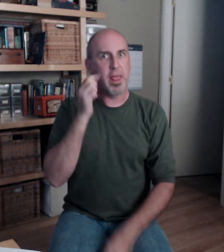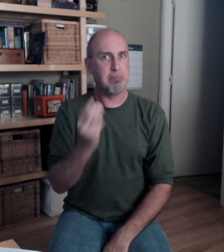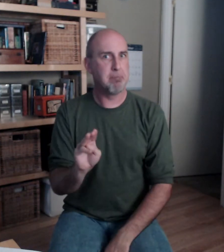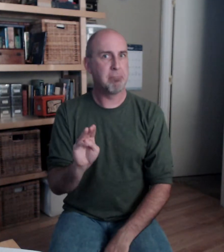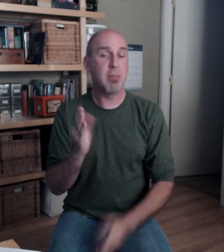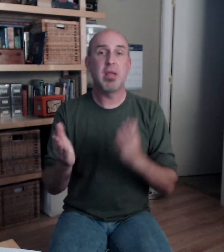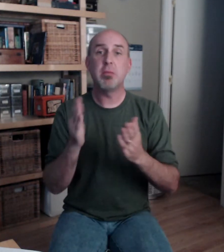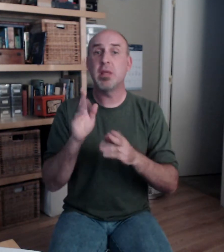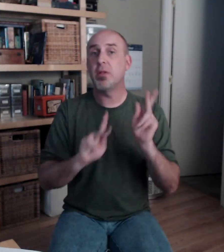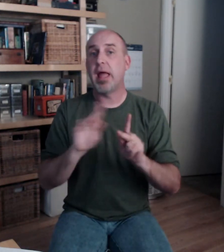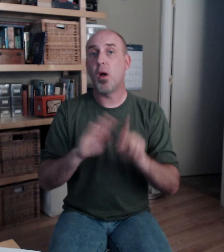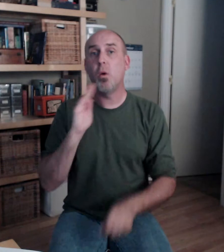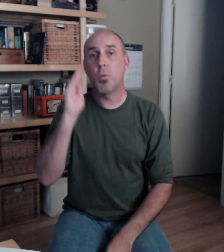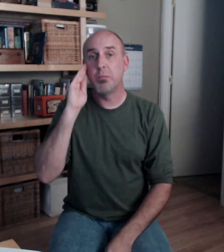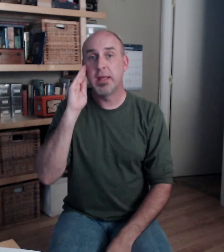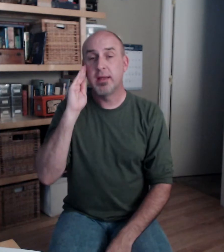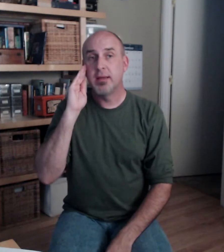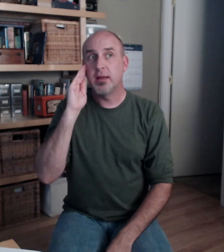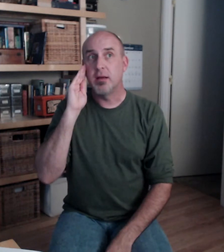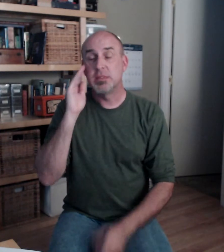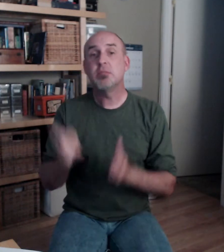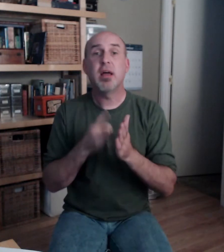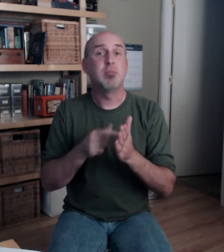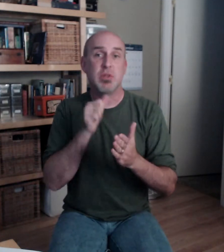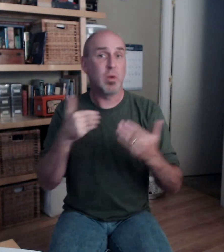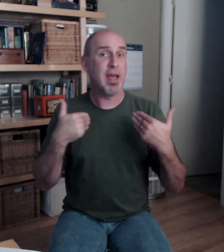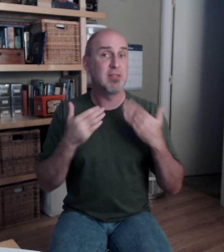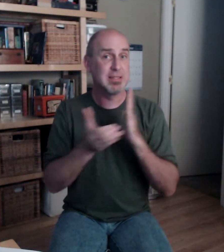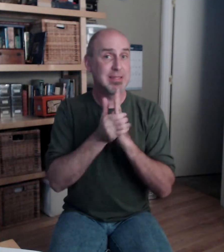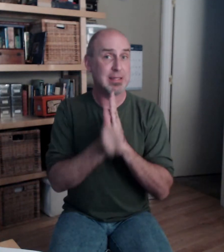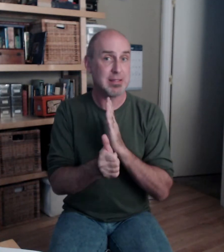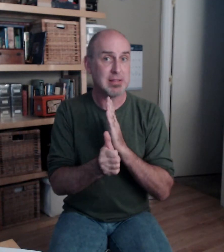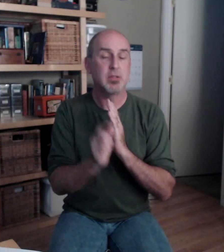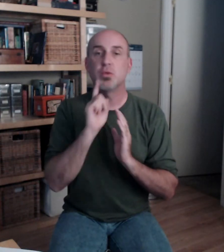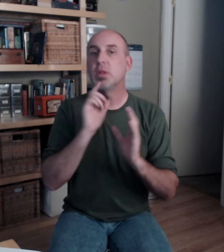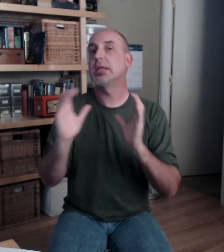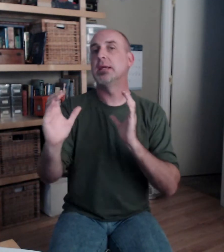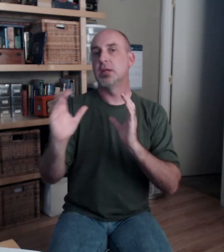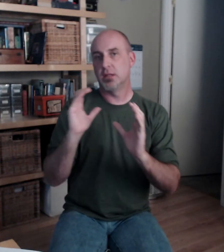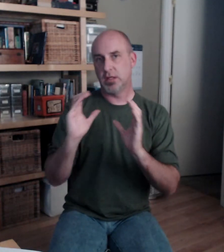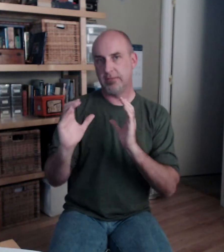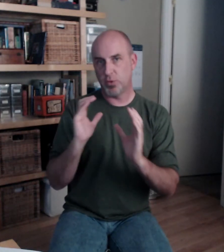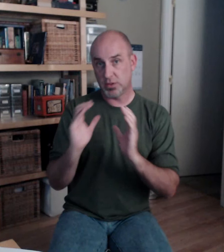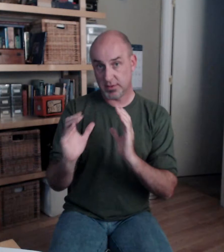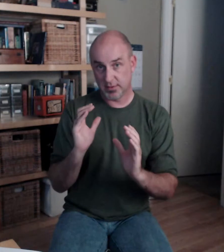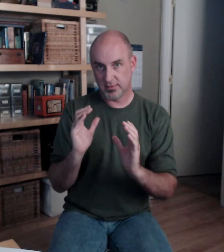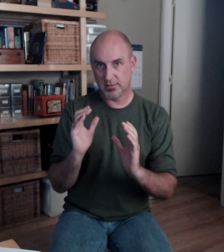them. And maybe people at home sometimes don't have the skills to really converse, to